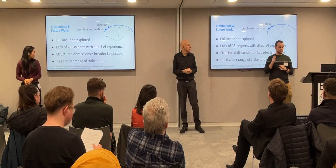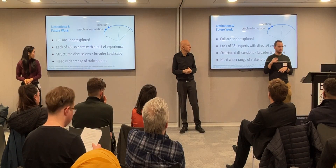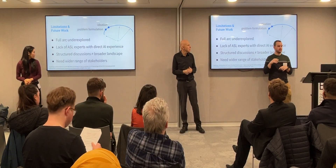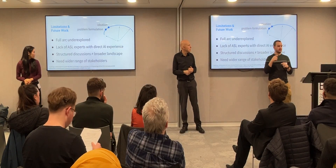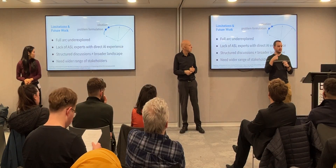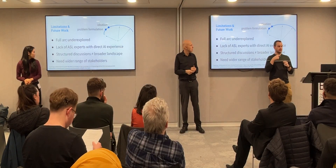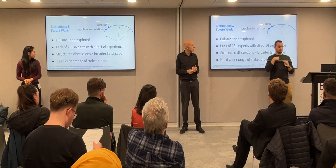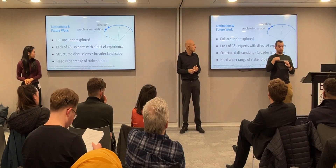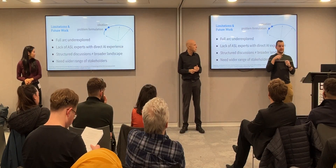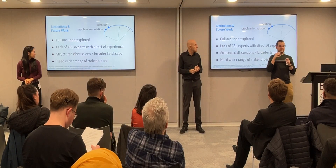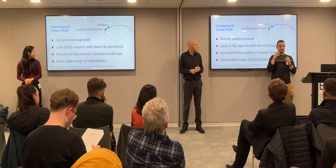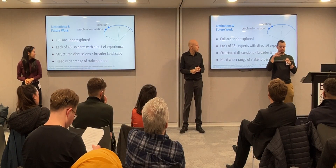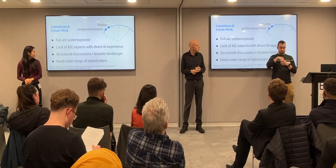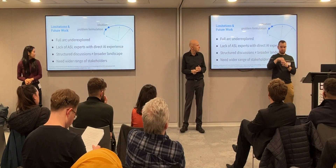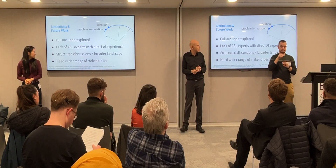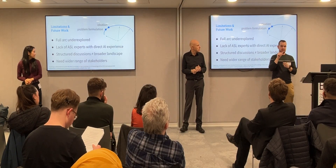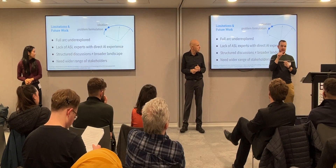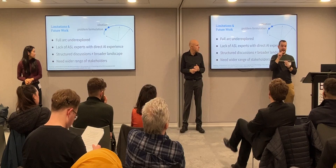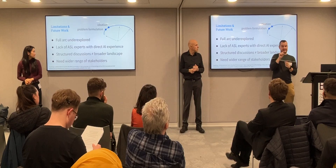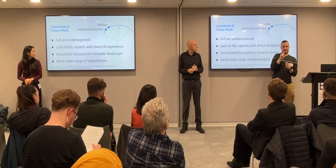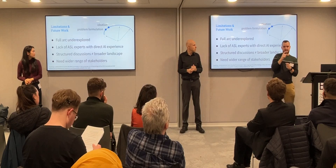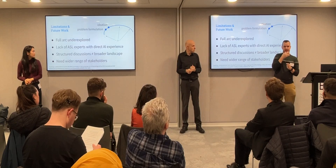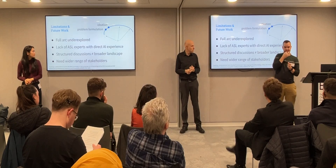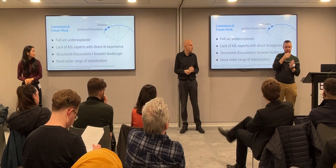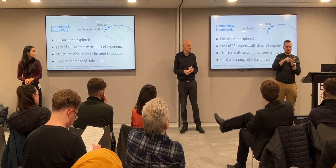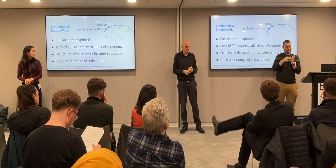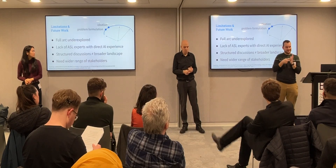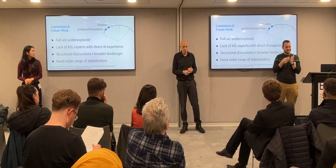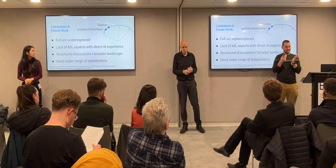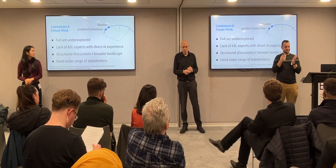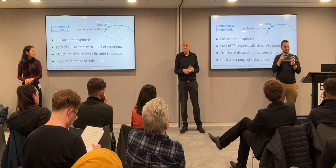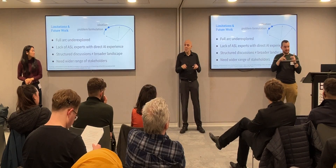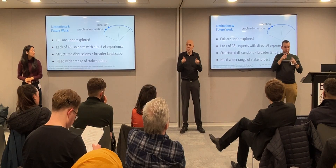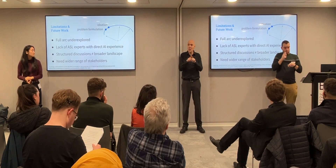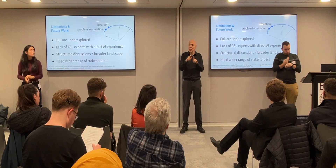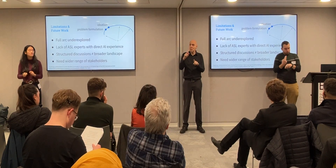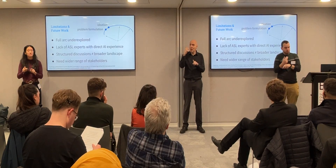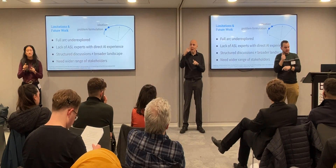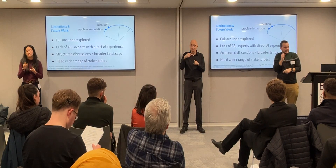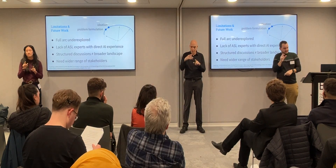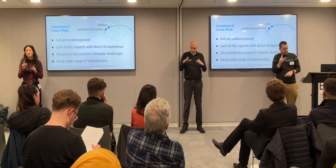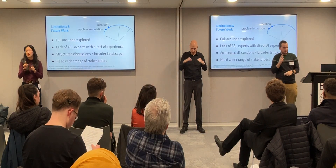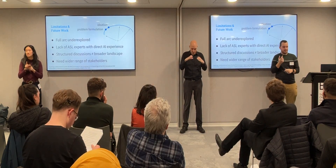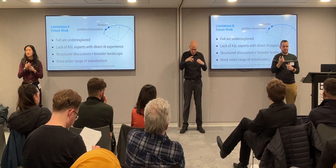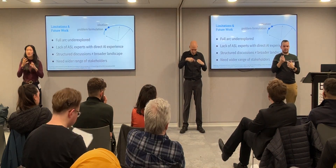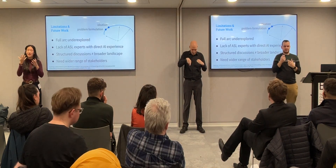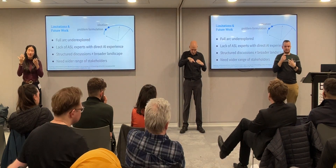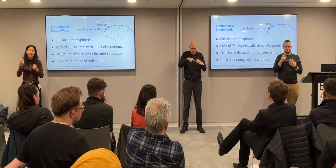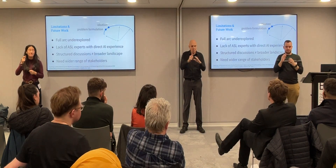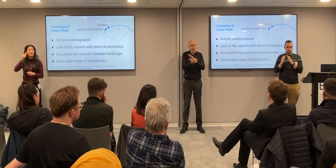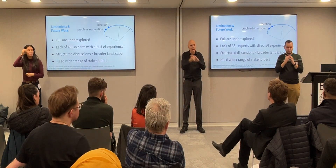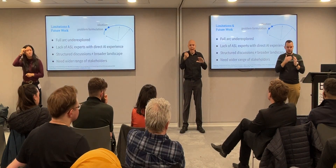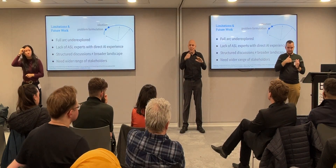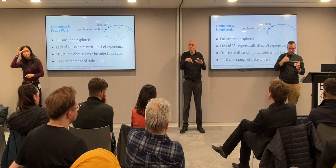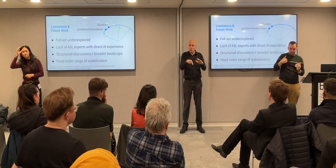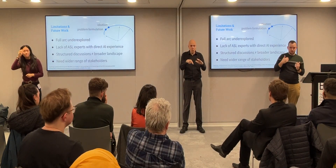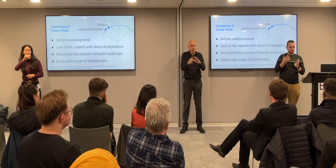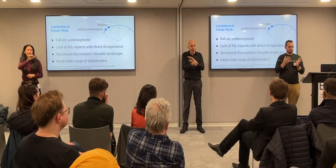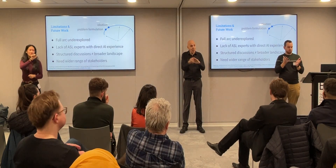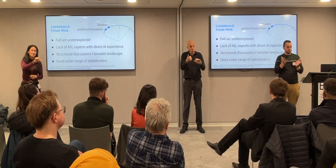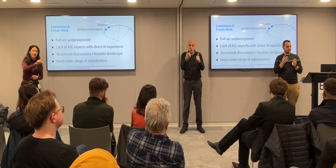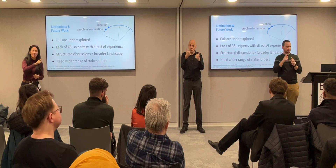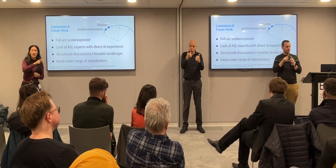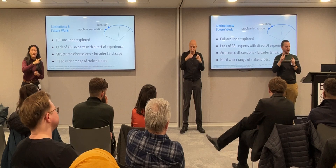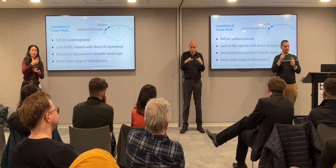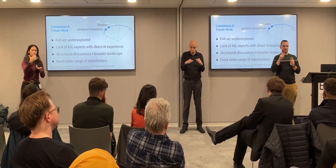We also realized that we need a wider range of stakeholders. We have experts, which means we had ASL experts, people who